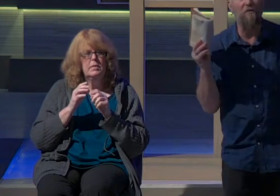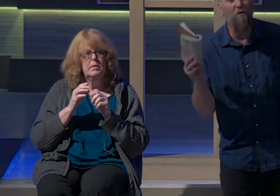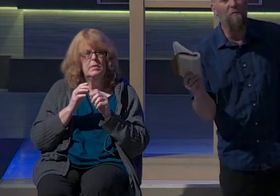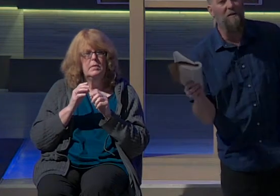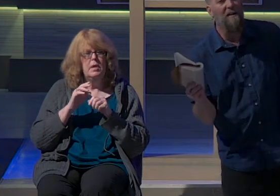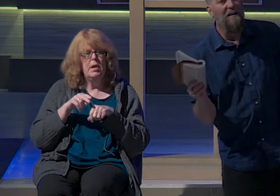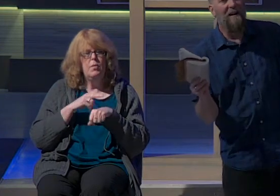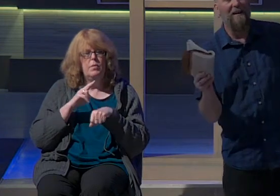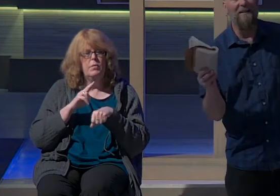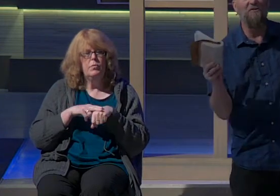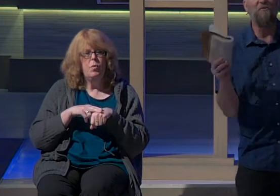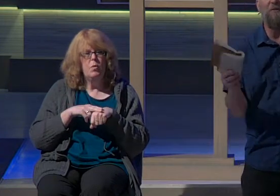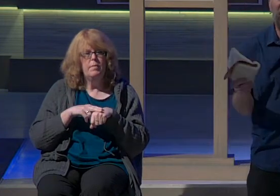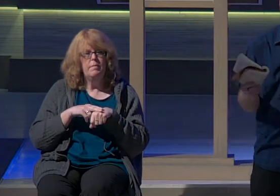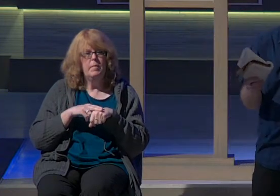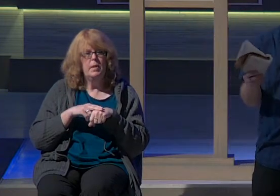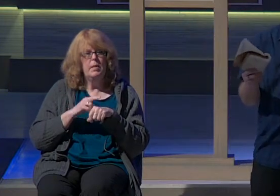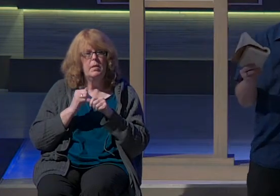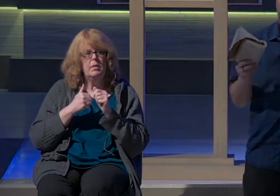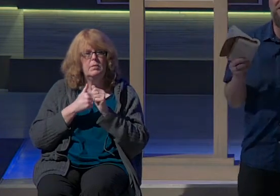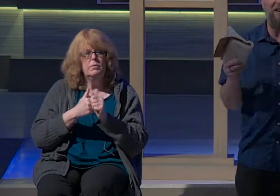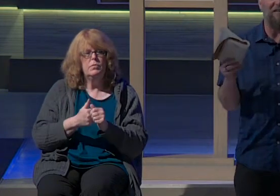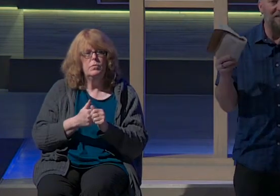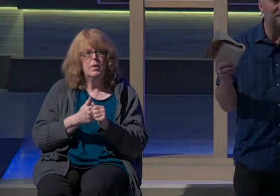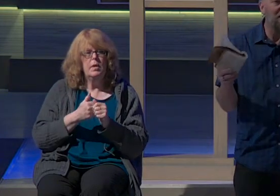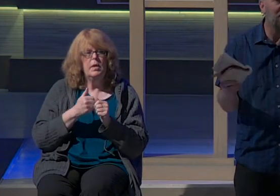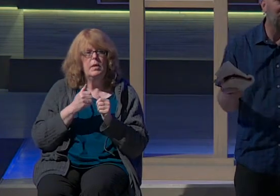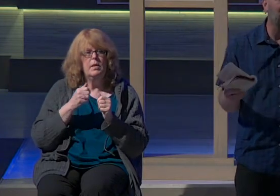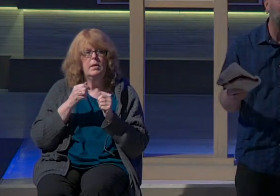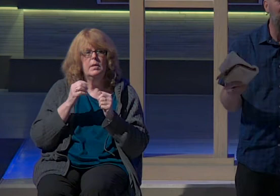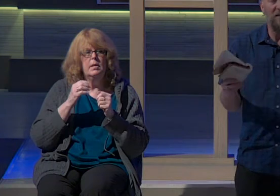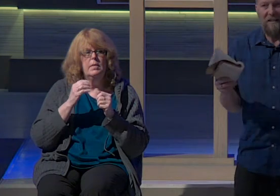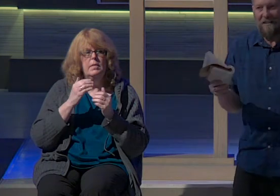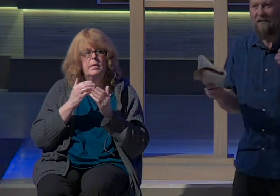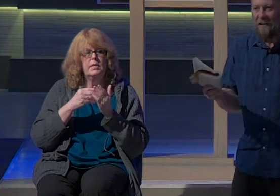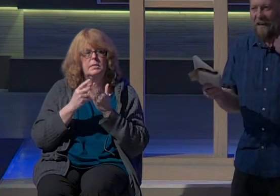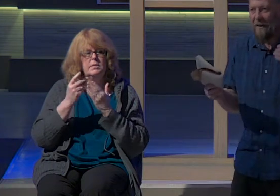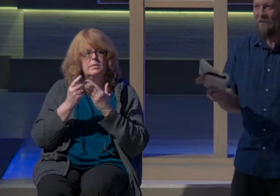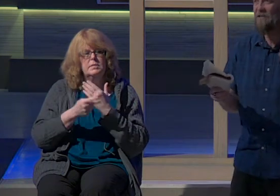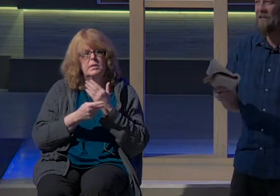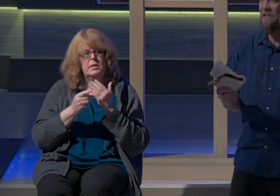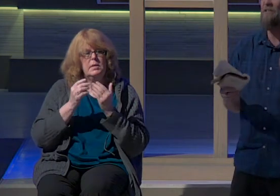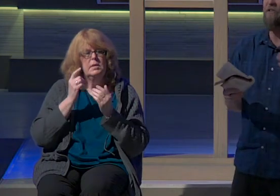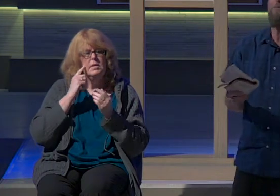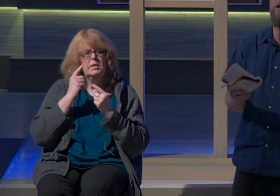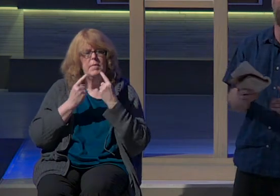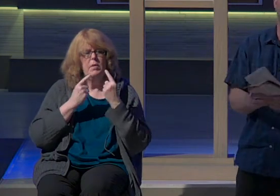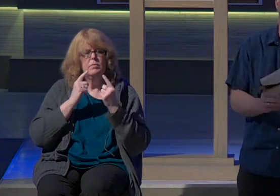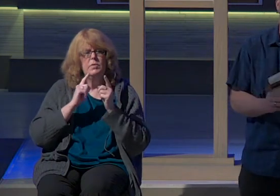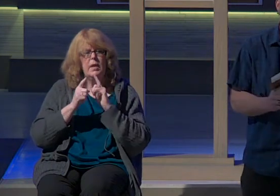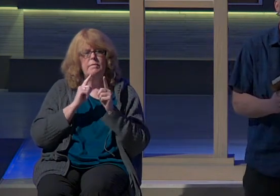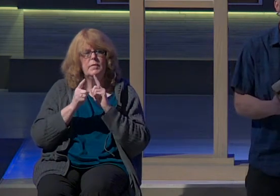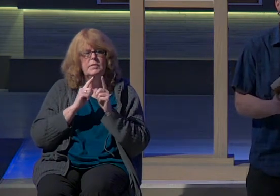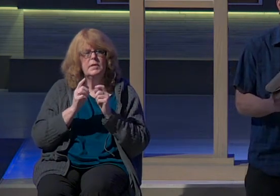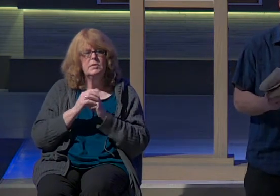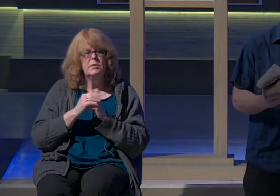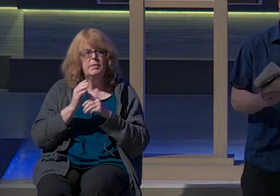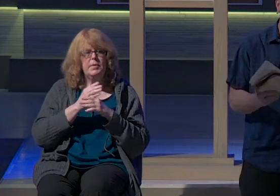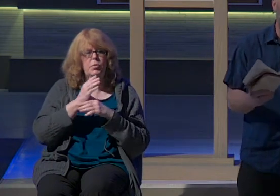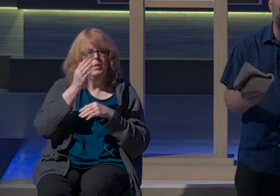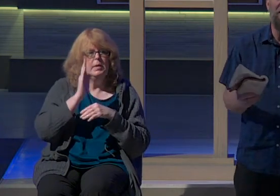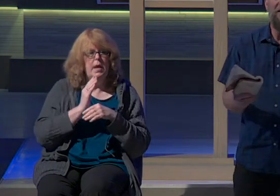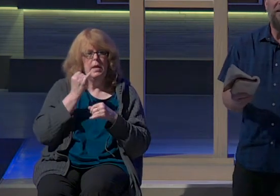from our normal track in this series, right? Which is considering the conversations that go back and forth between God